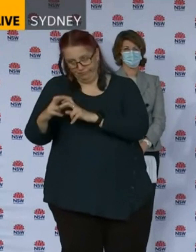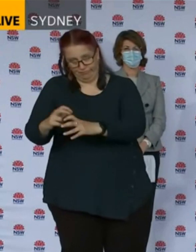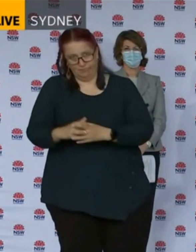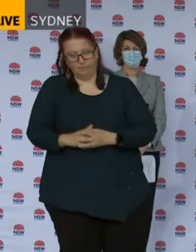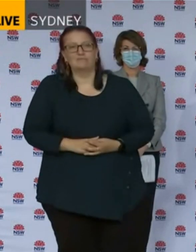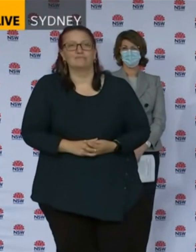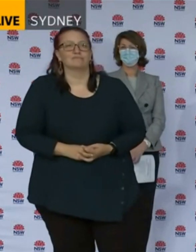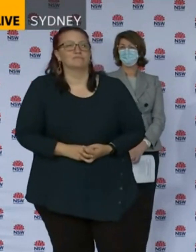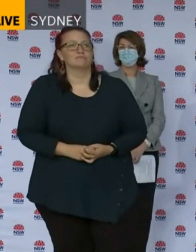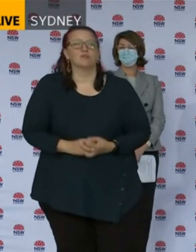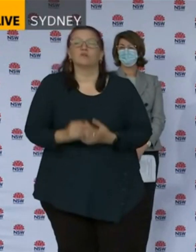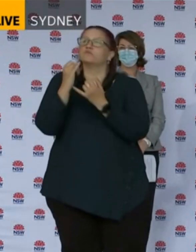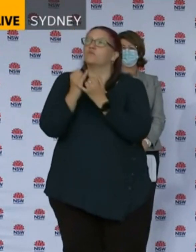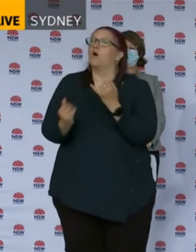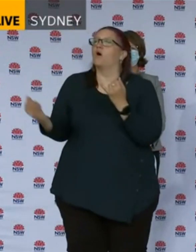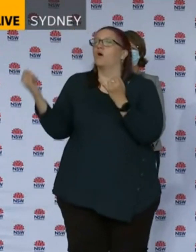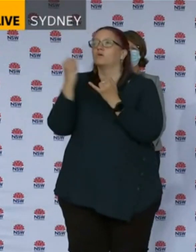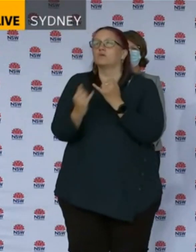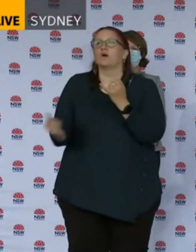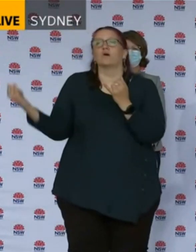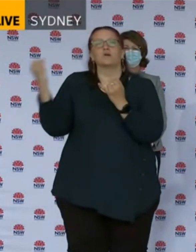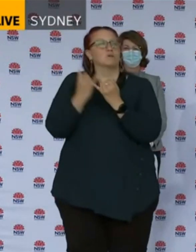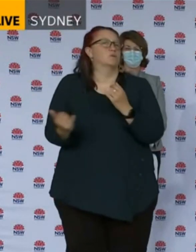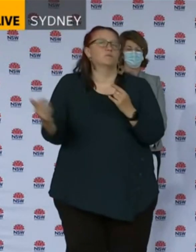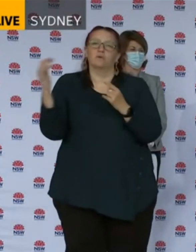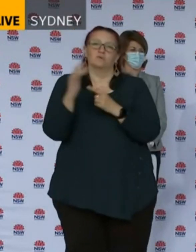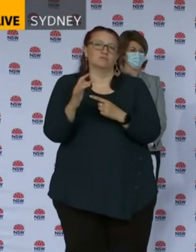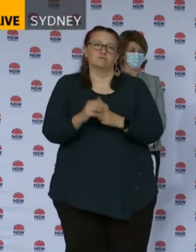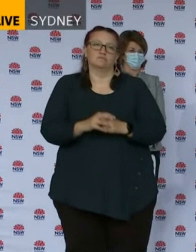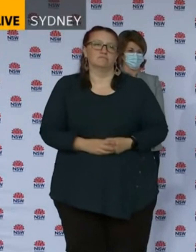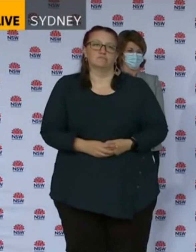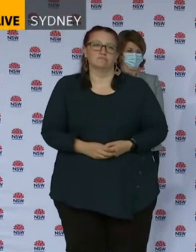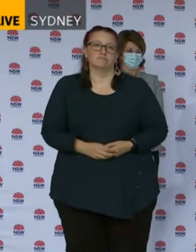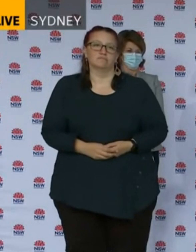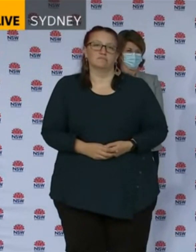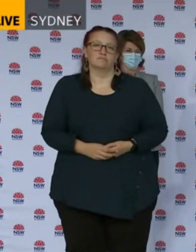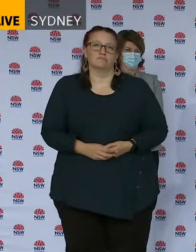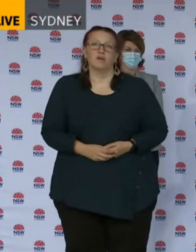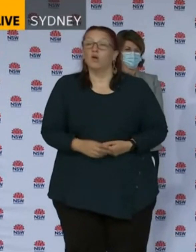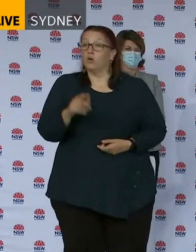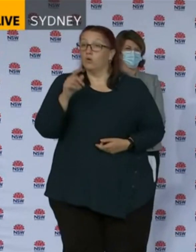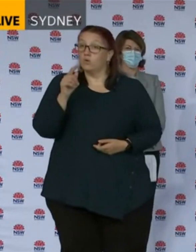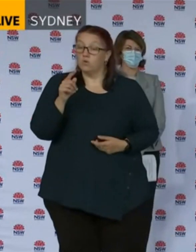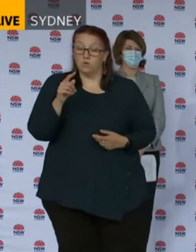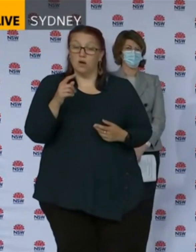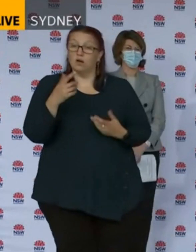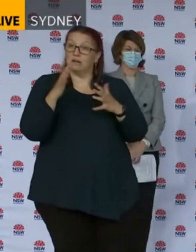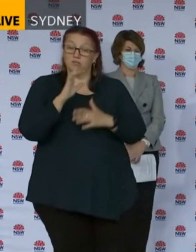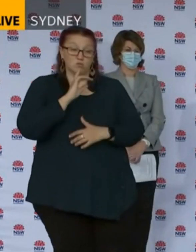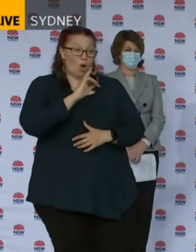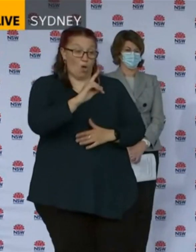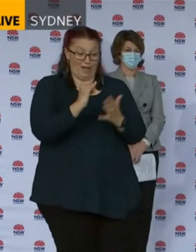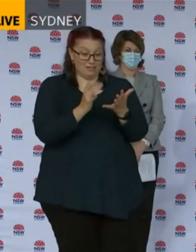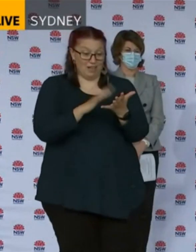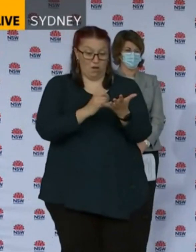highlights the importance of us being able to find people very quickly, get them tested, and then we can be